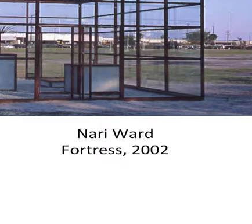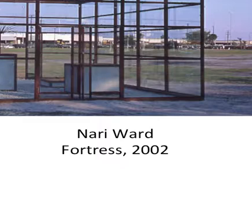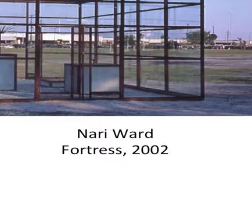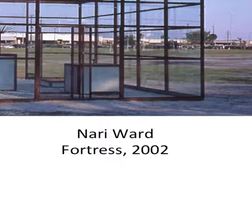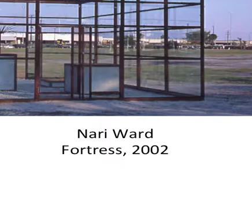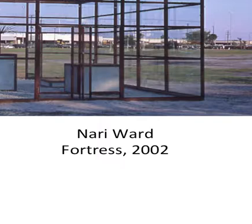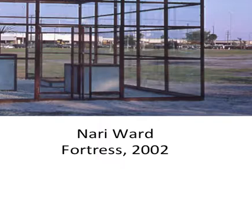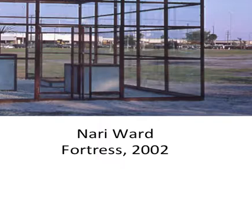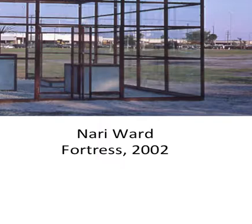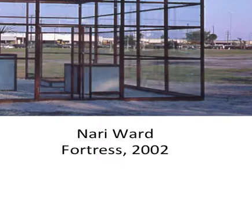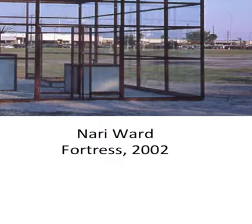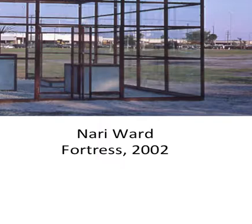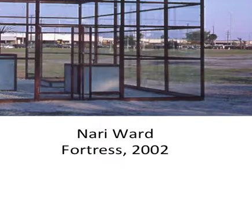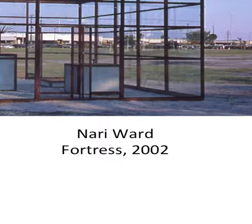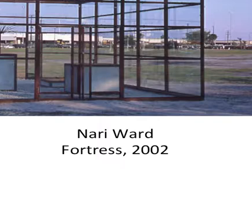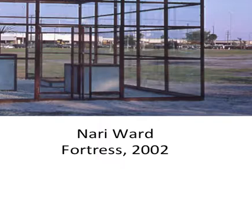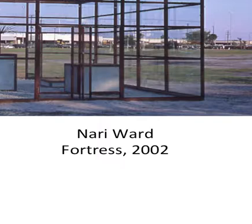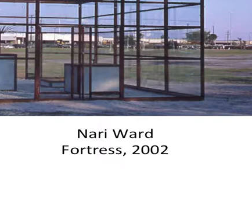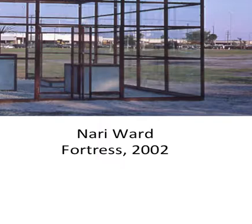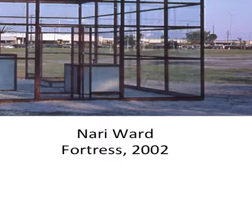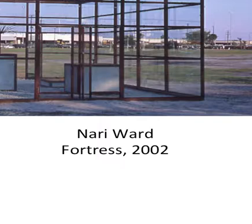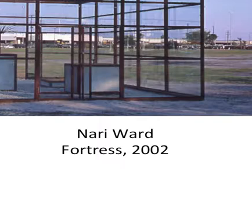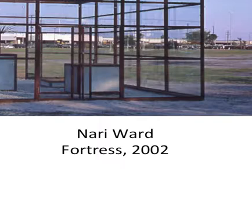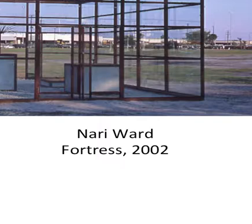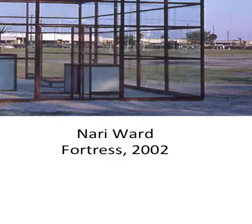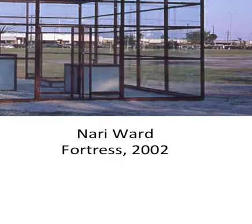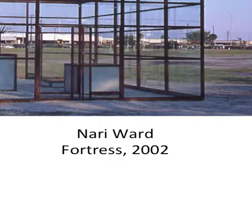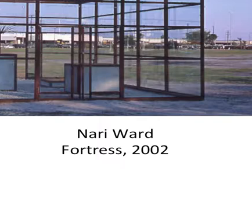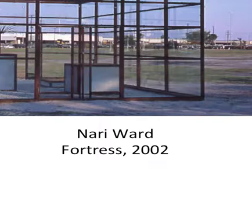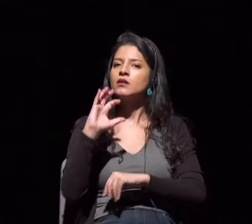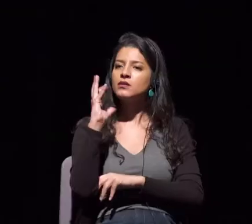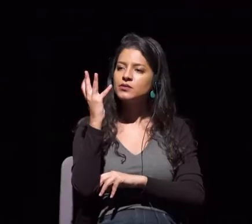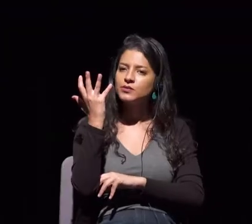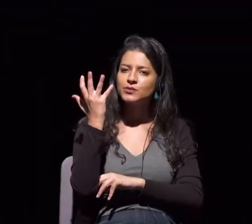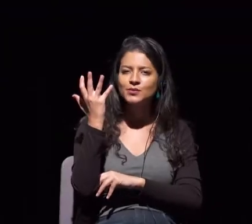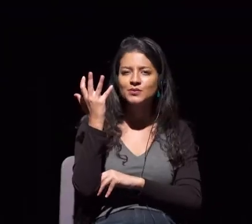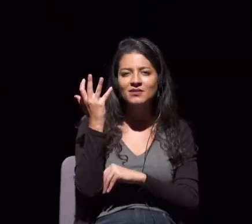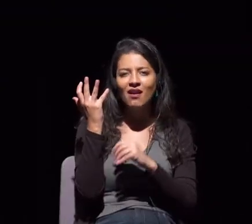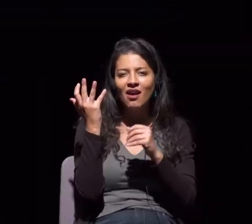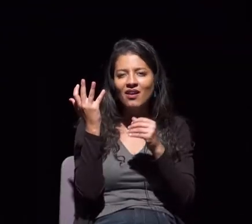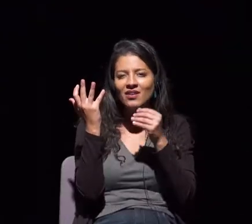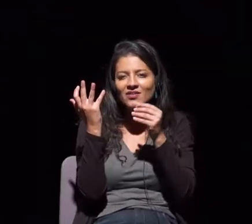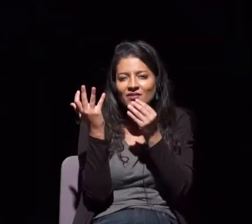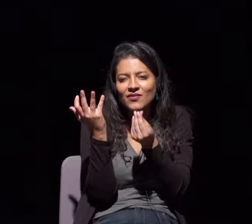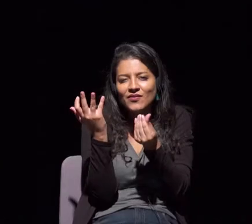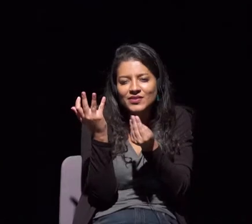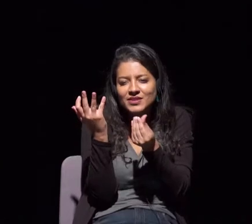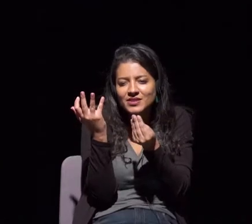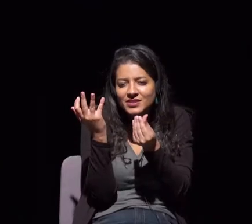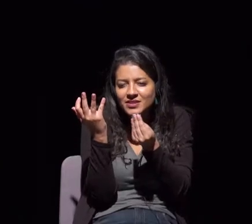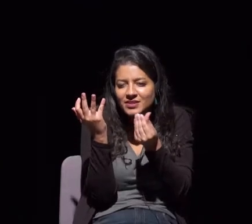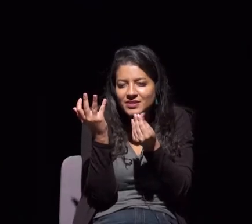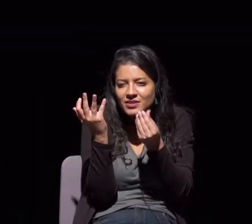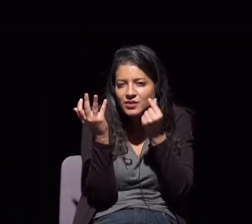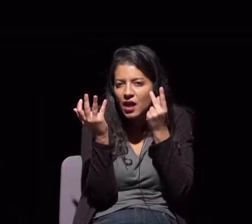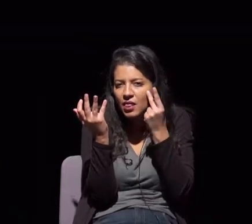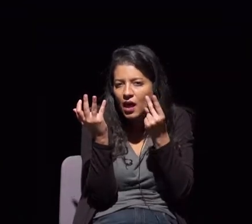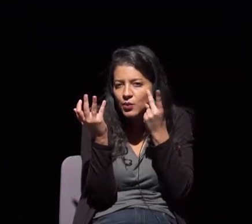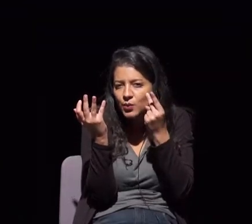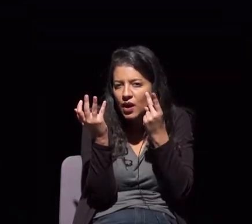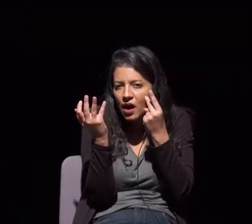and the sternness and the firmness and the concrete, which is again another material which, you